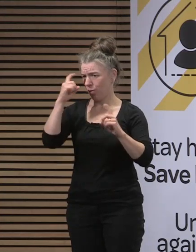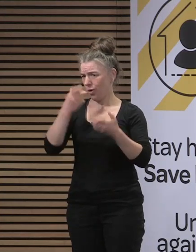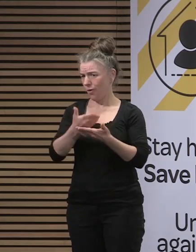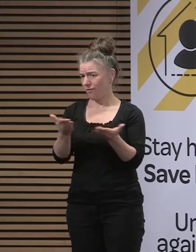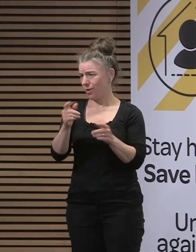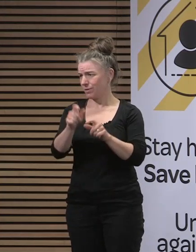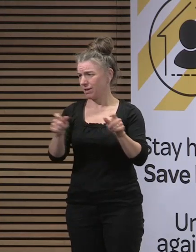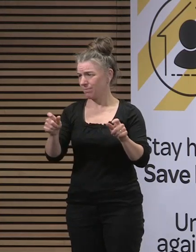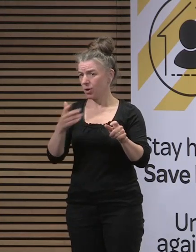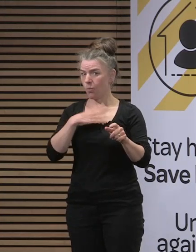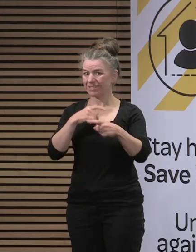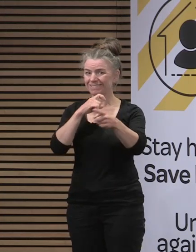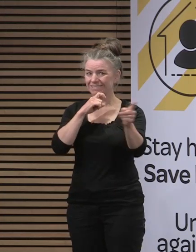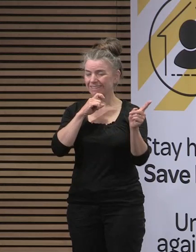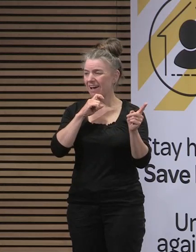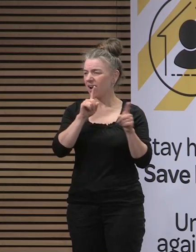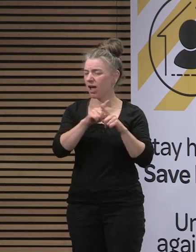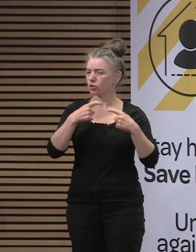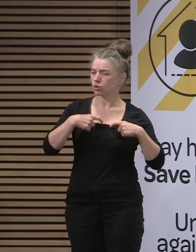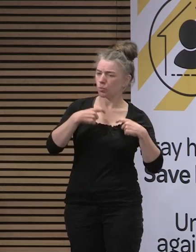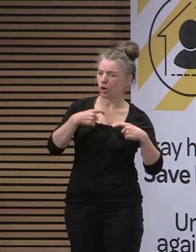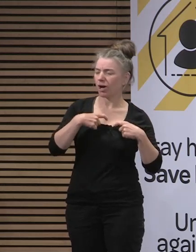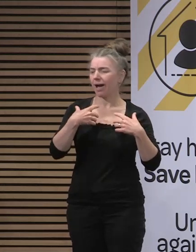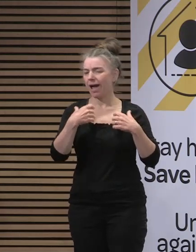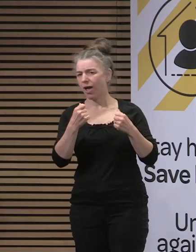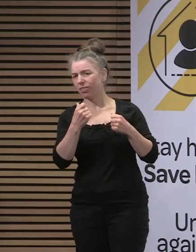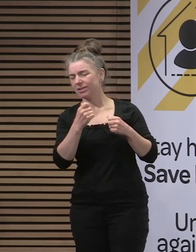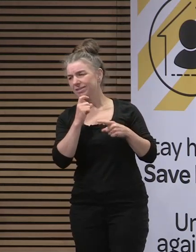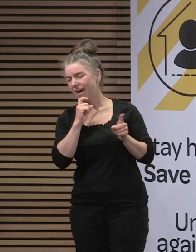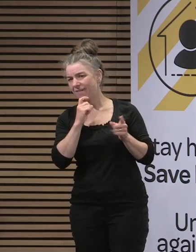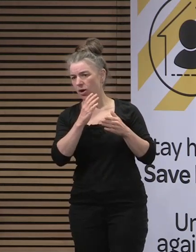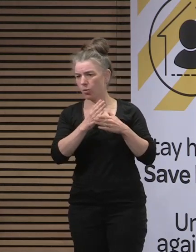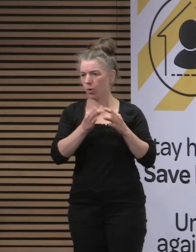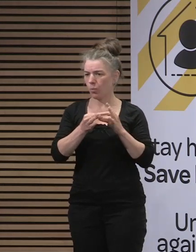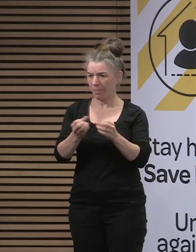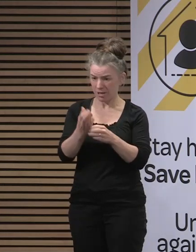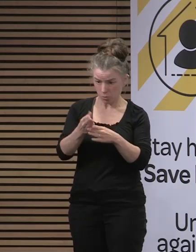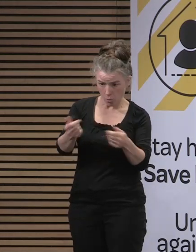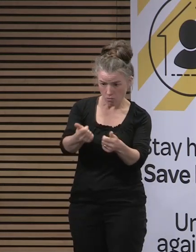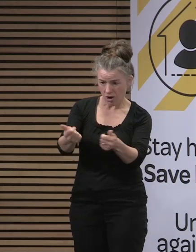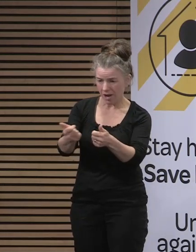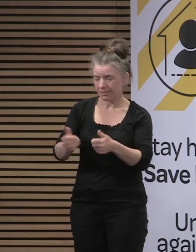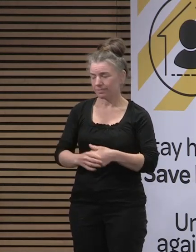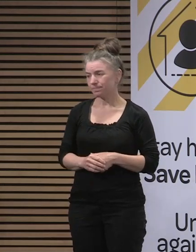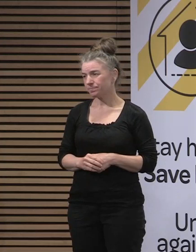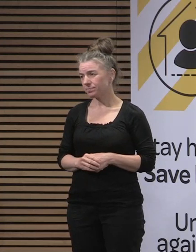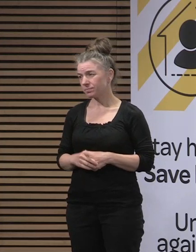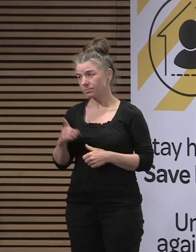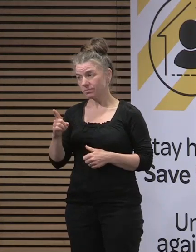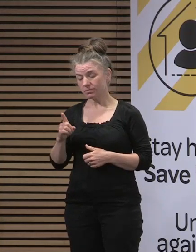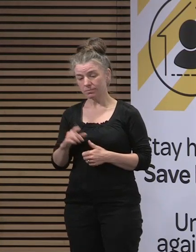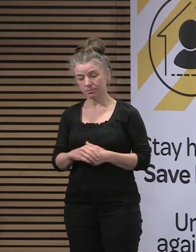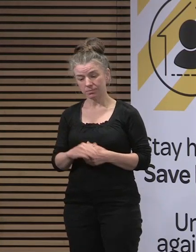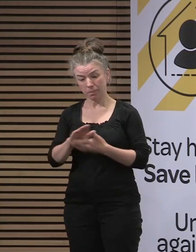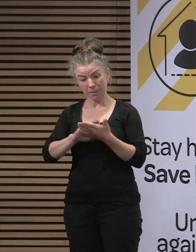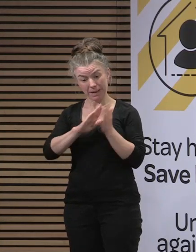that workforce to be able to continue to work alongside them and make sure that they're well cared for through this period. So does that mean that MSD has still got